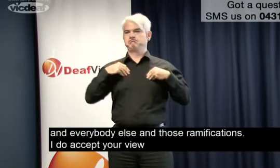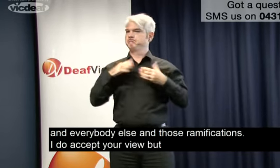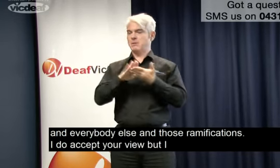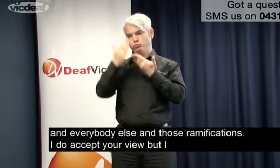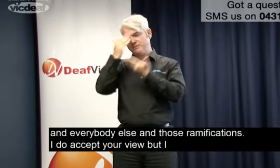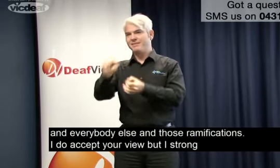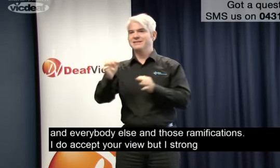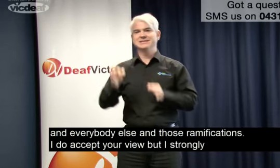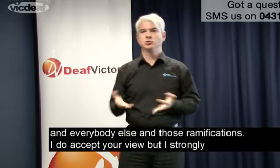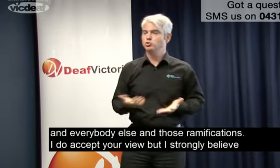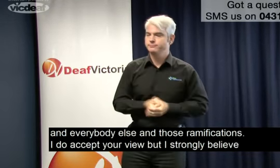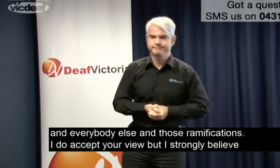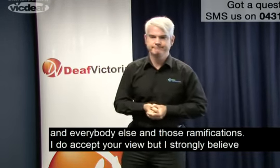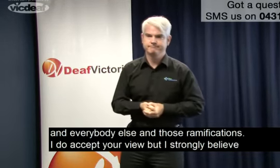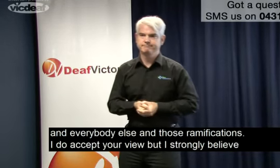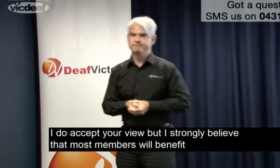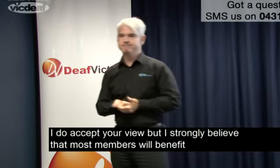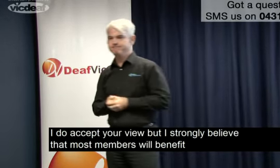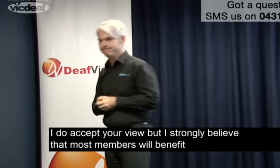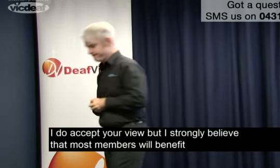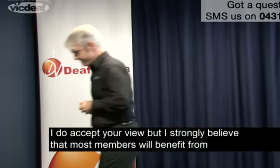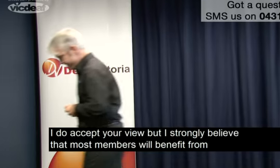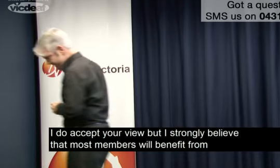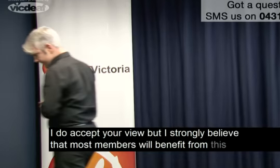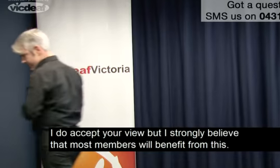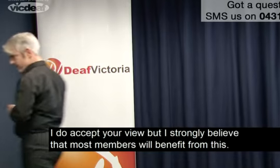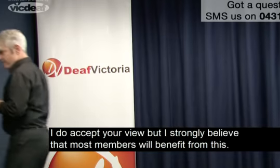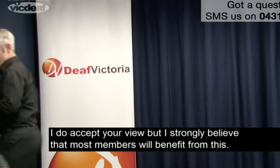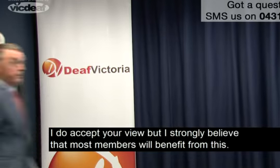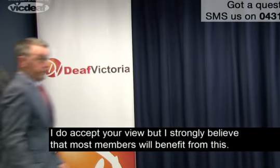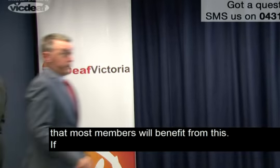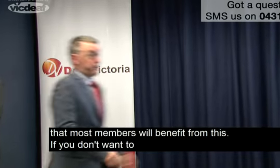And for those of you who don't want to do that, that's fine. I'm happy and do respect your decision.